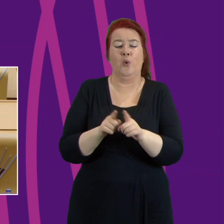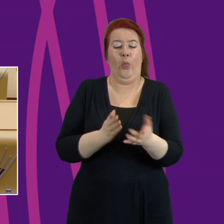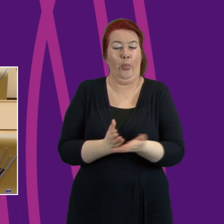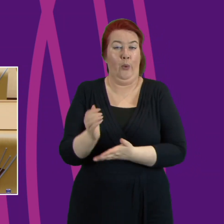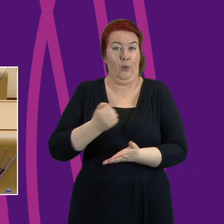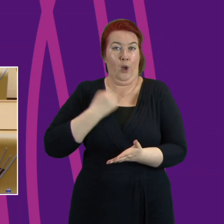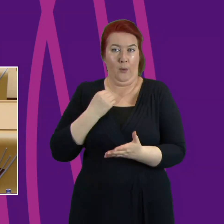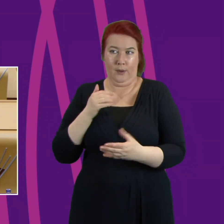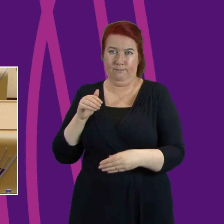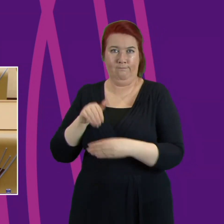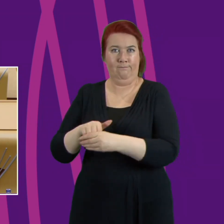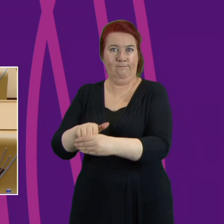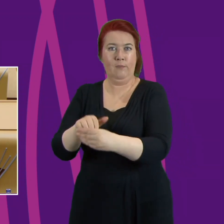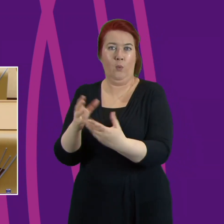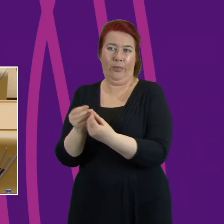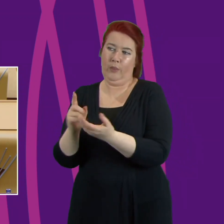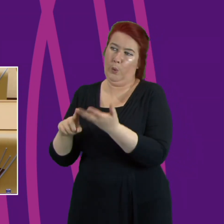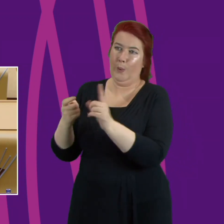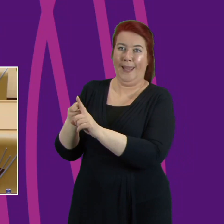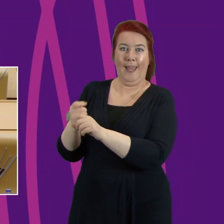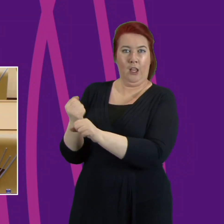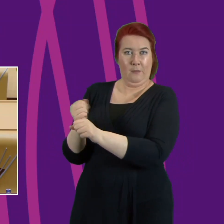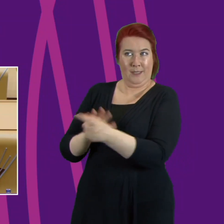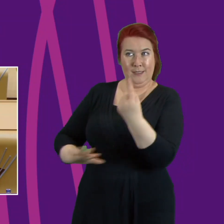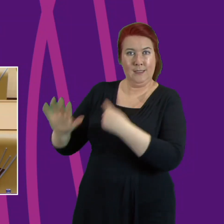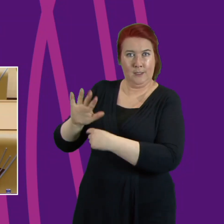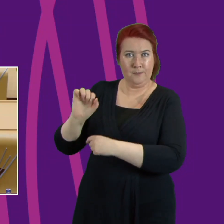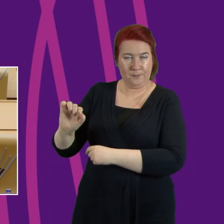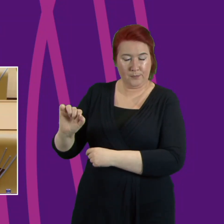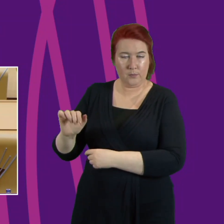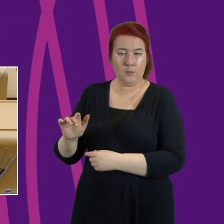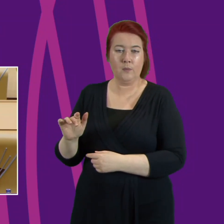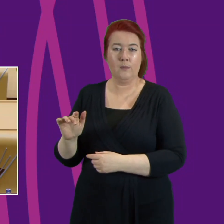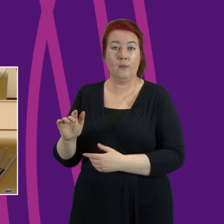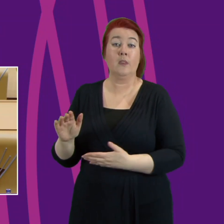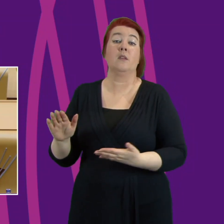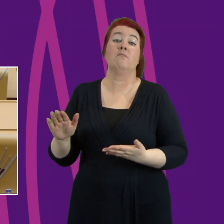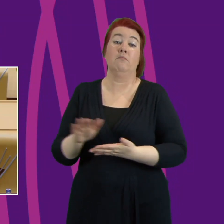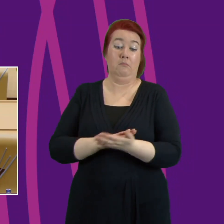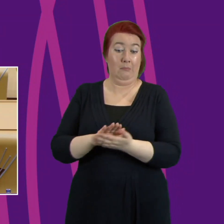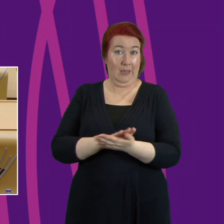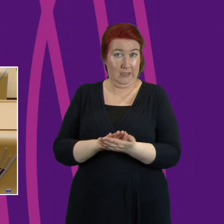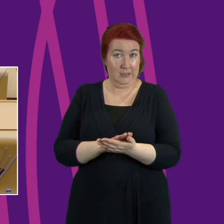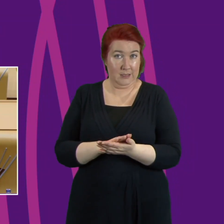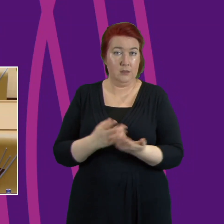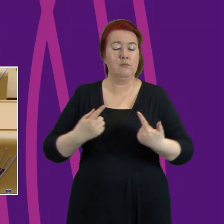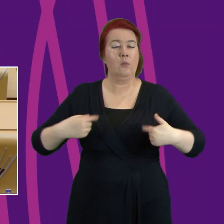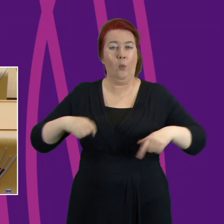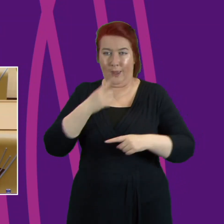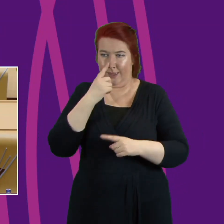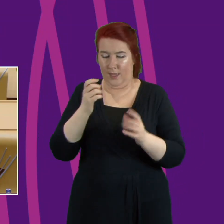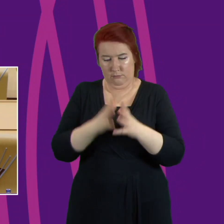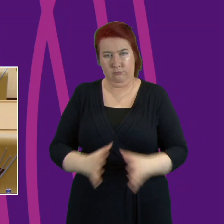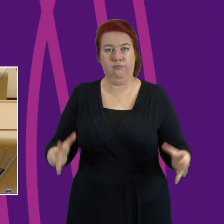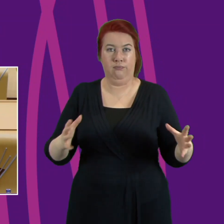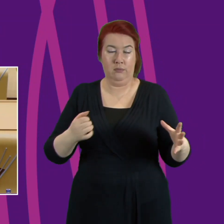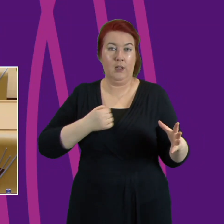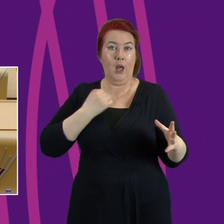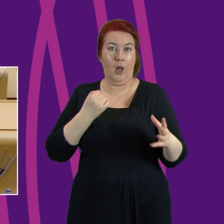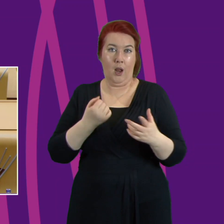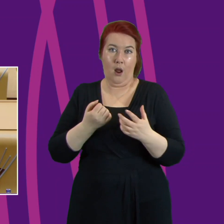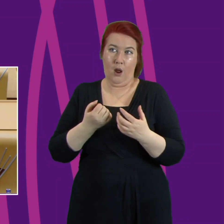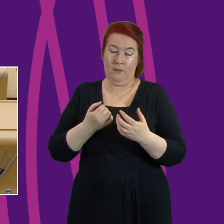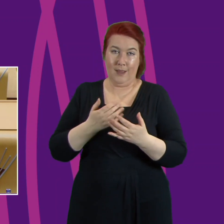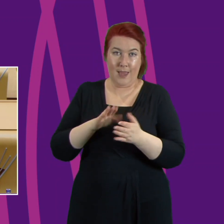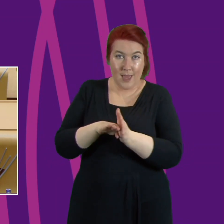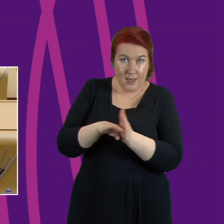participation in the 4-nation testing exercise has ensured that we are able to expand the areas and